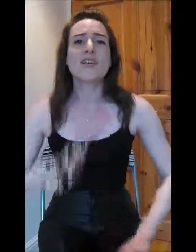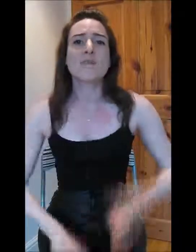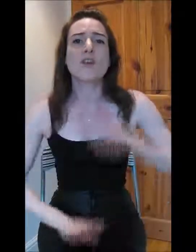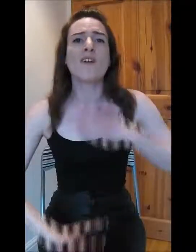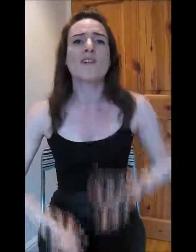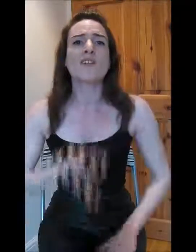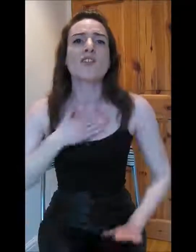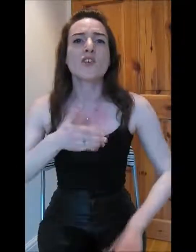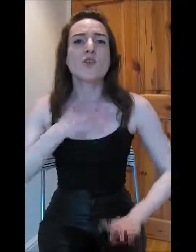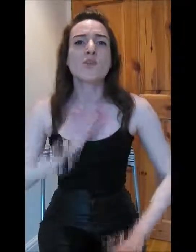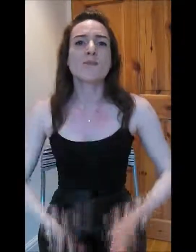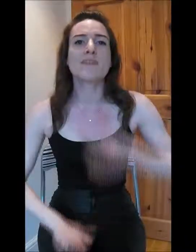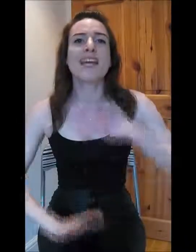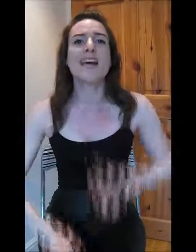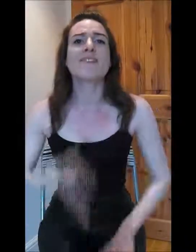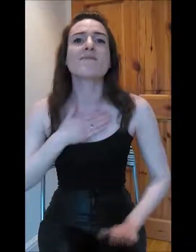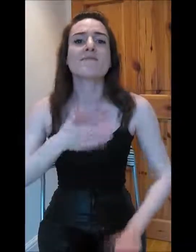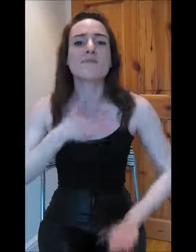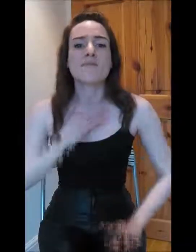the God's gonna cut them down.